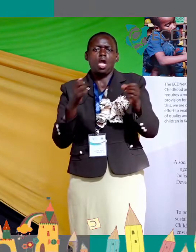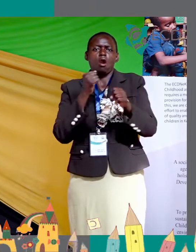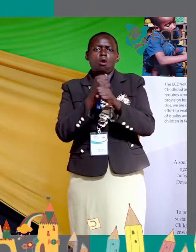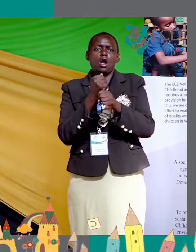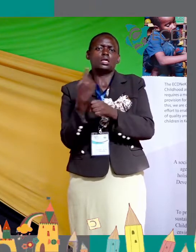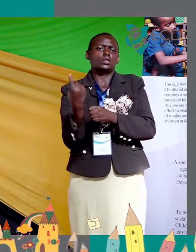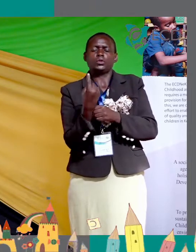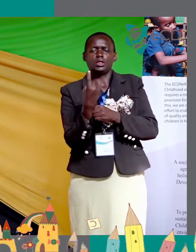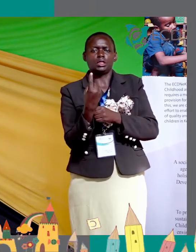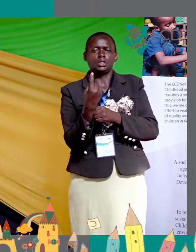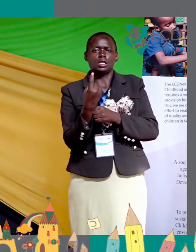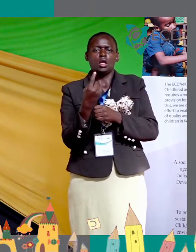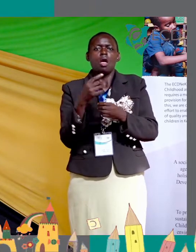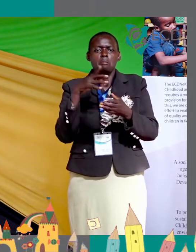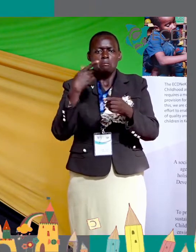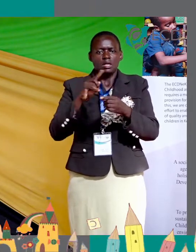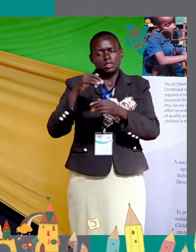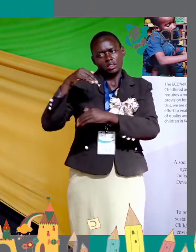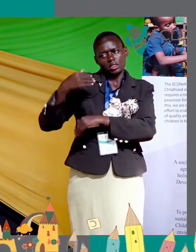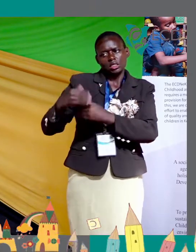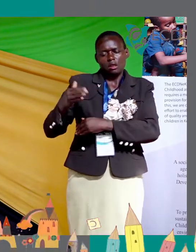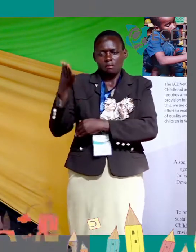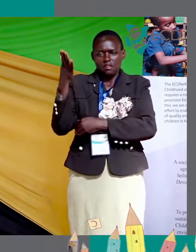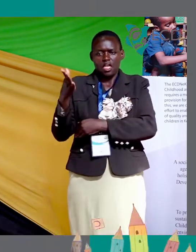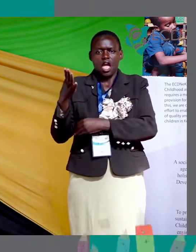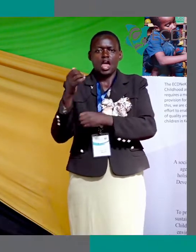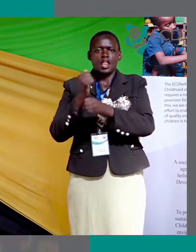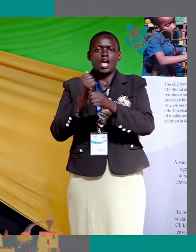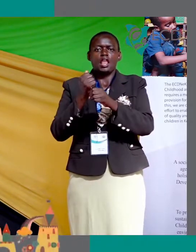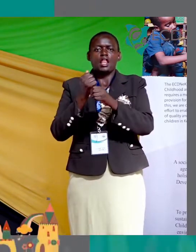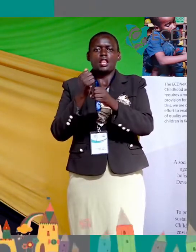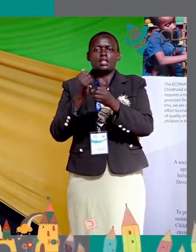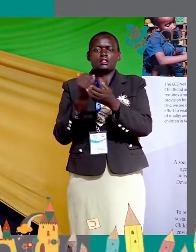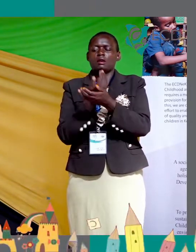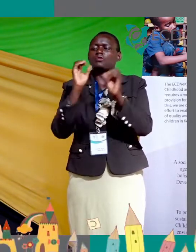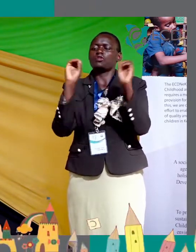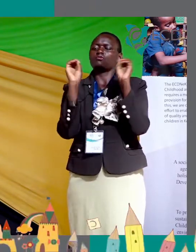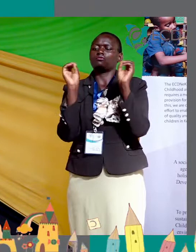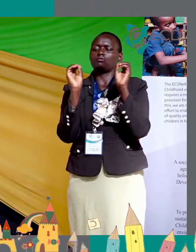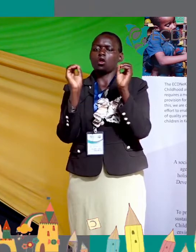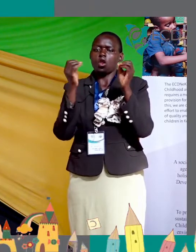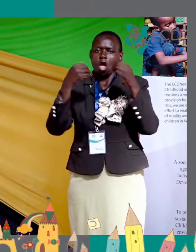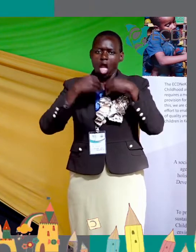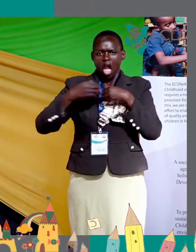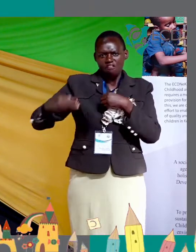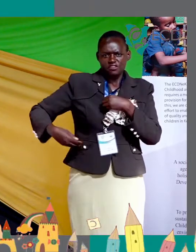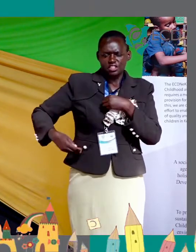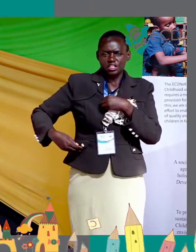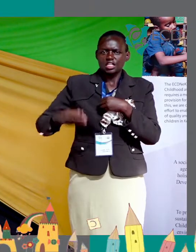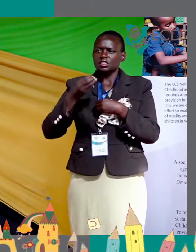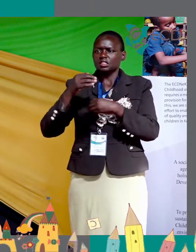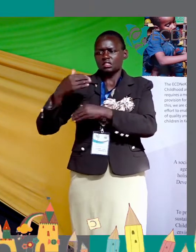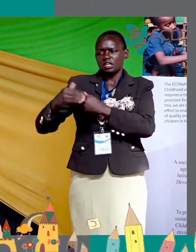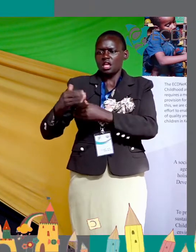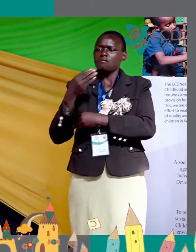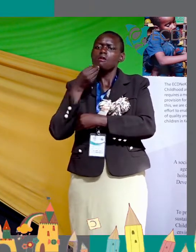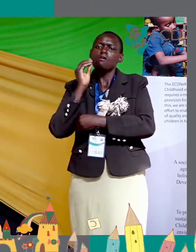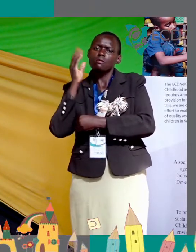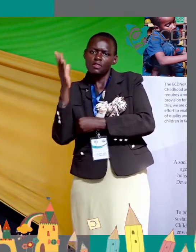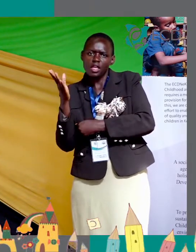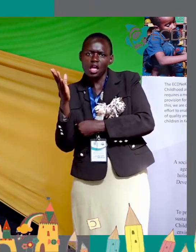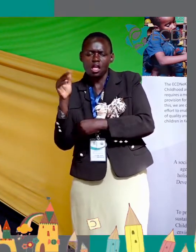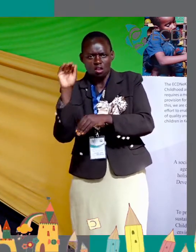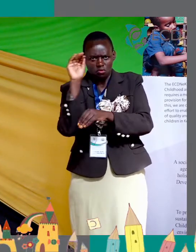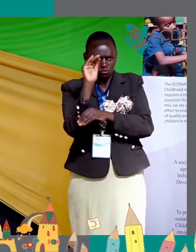working, when in the neighborhood we have not done anything? Do we have adolescents? Do we have teenagers in the neighborhood? That is